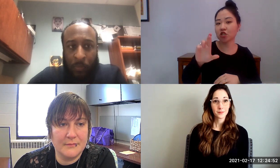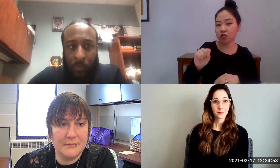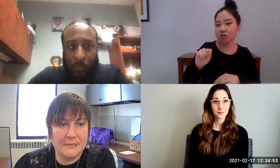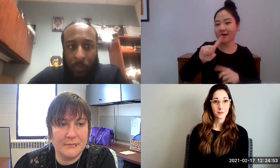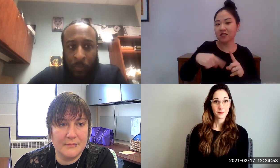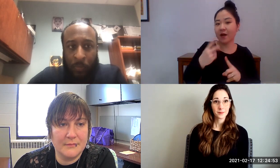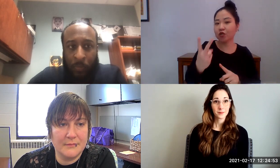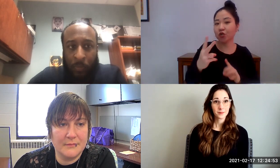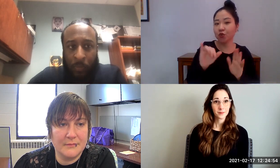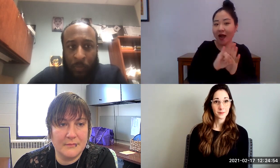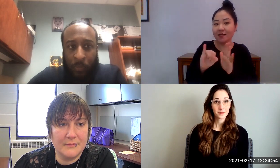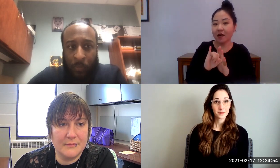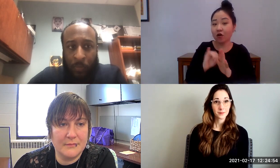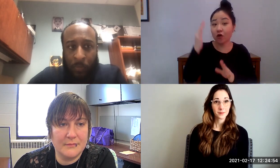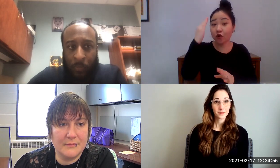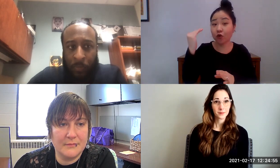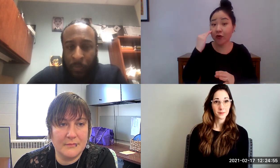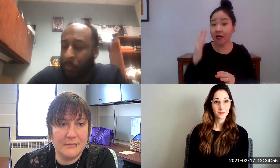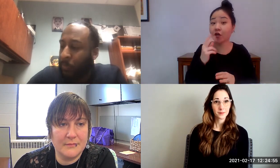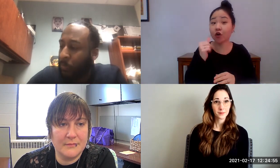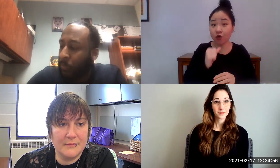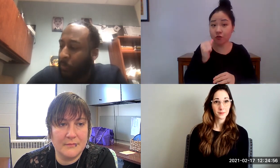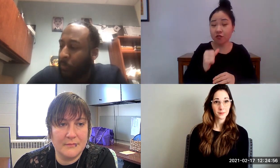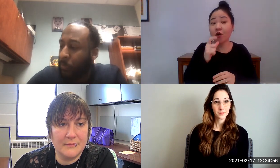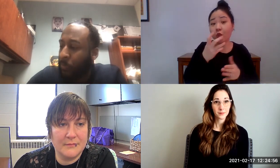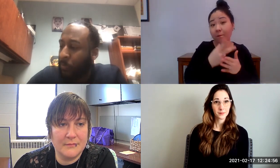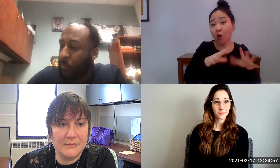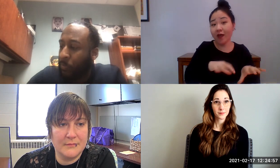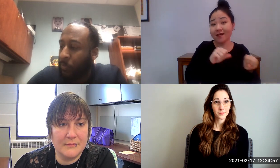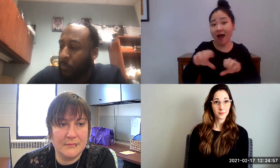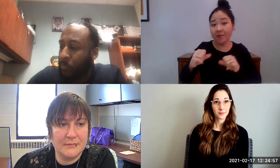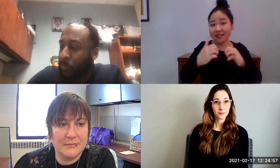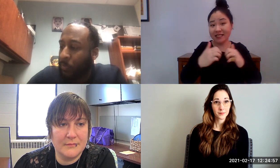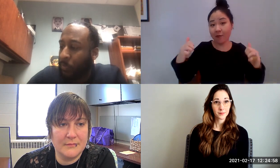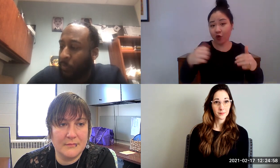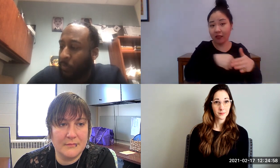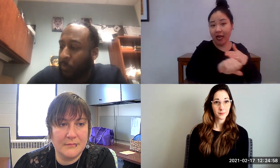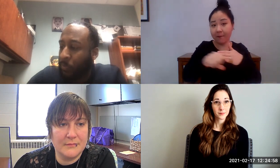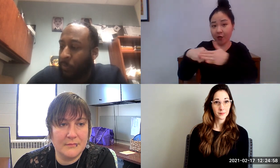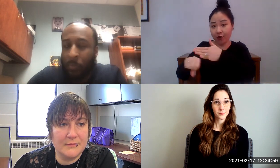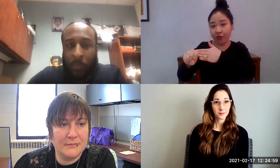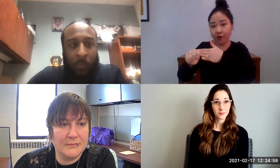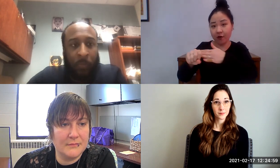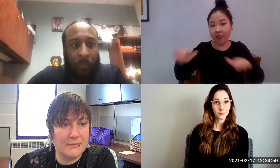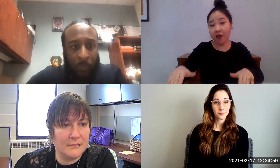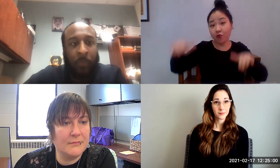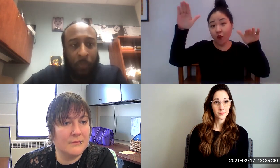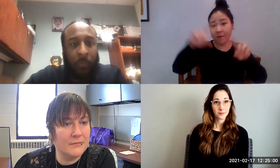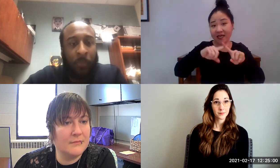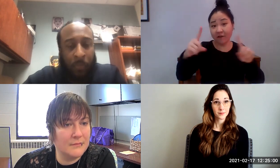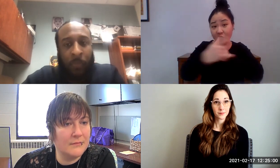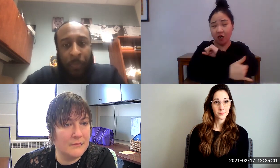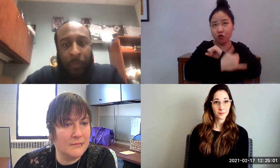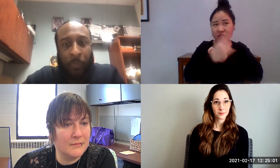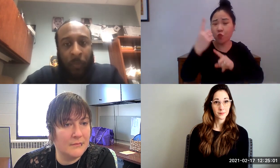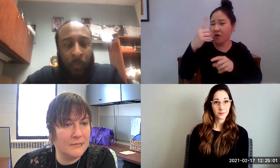Twinsters. It's about two identical Korean girls who were both adopted separately at birth. They grew up